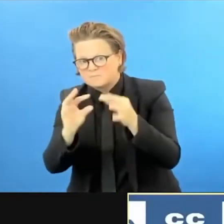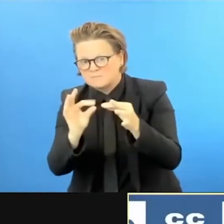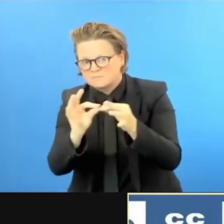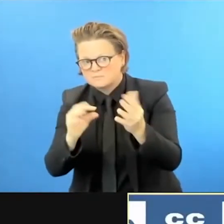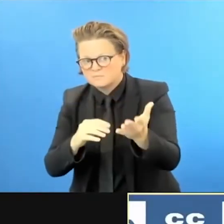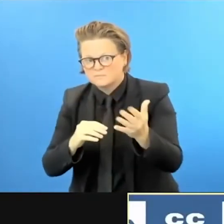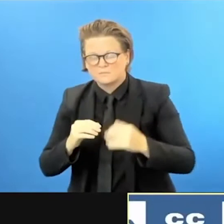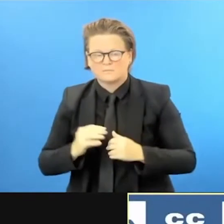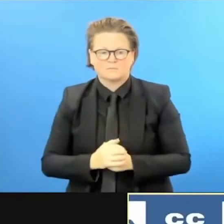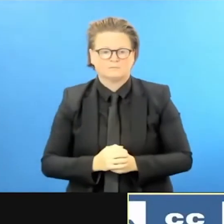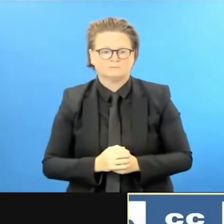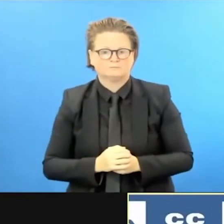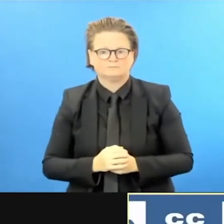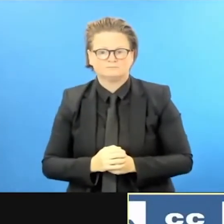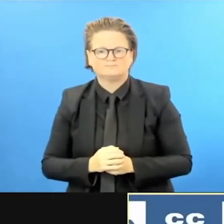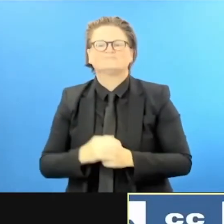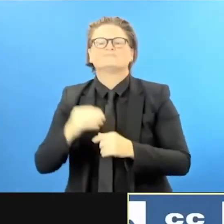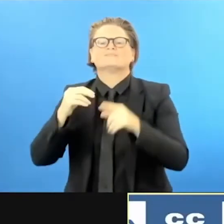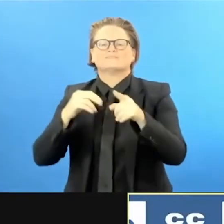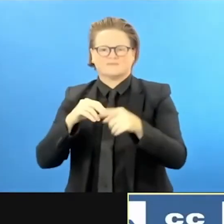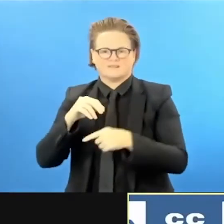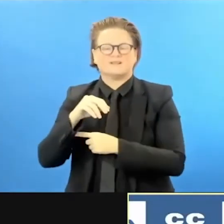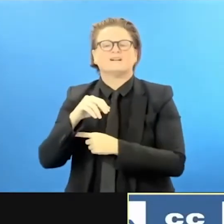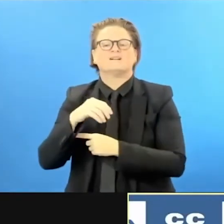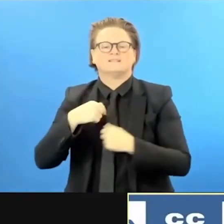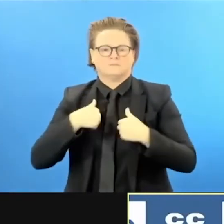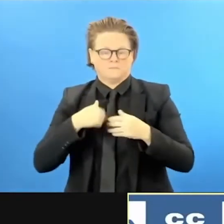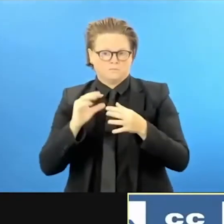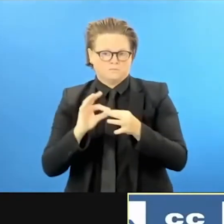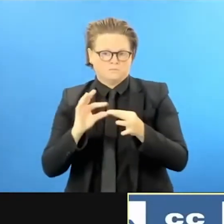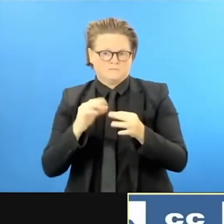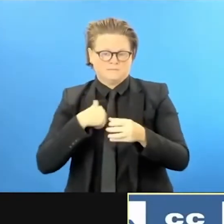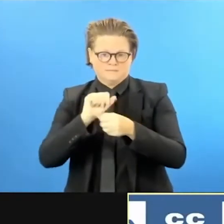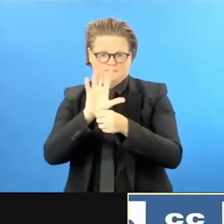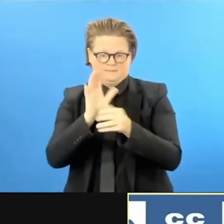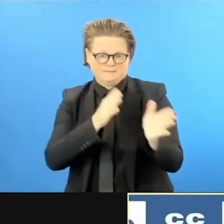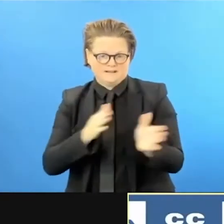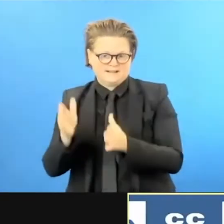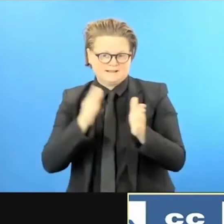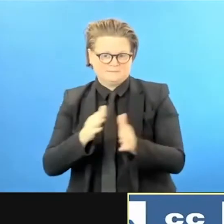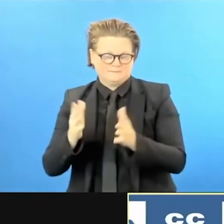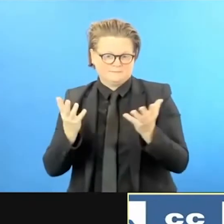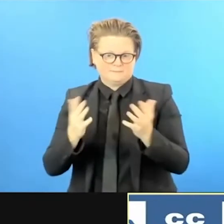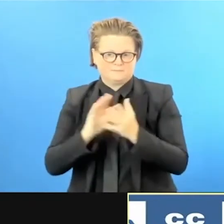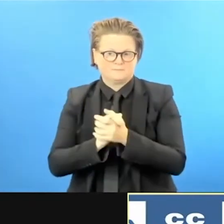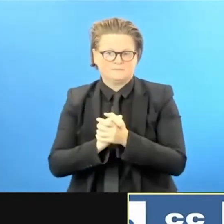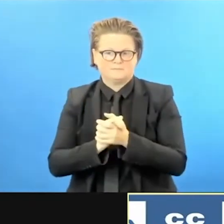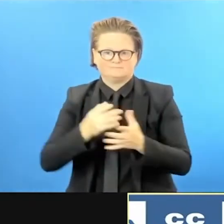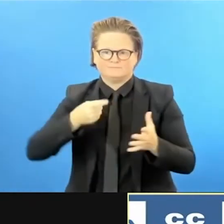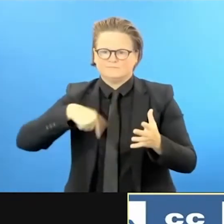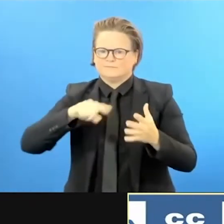that I would say regarding the pandemic planning is, as we know, much of